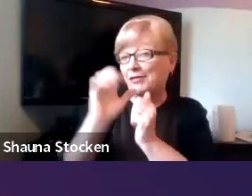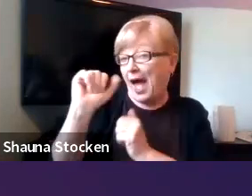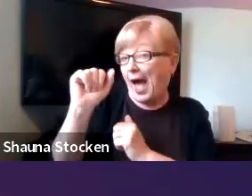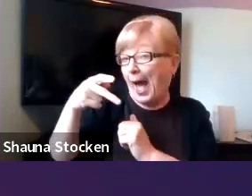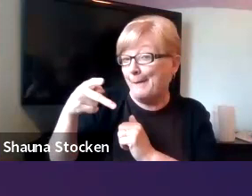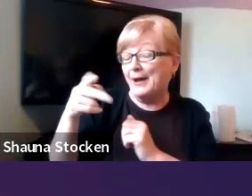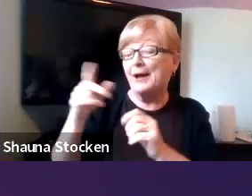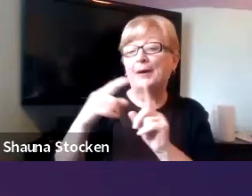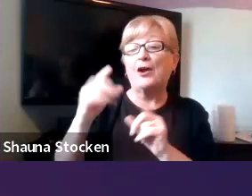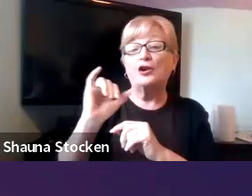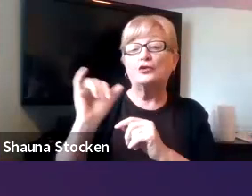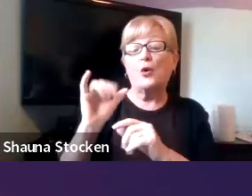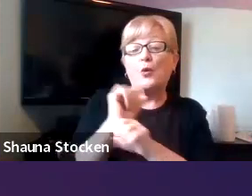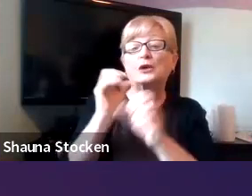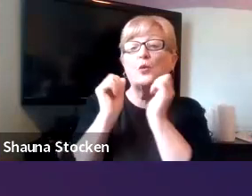works with Alexa.